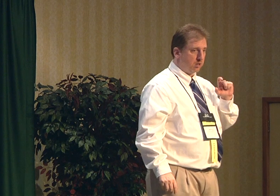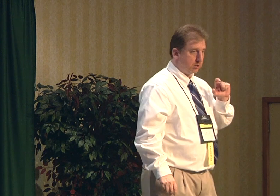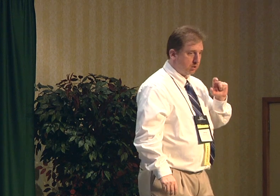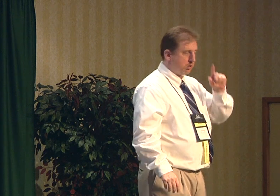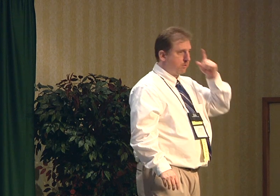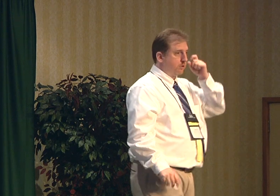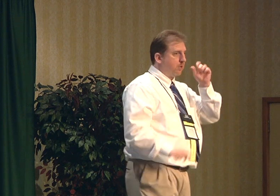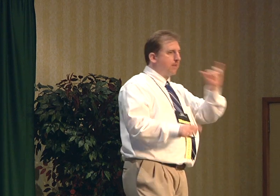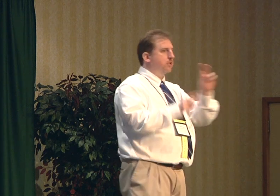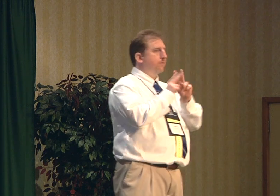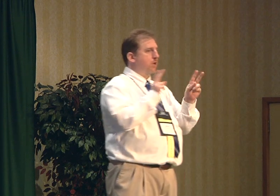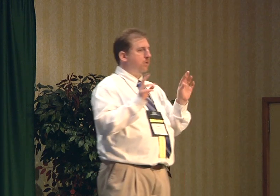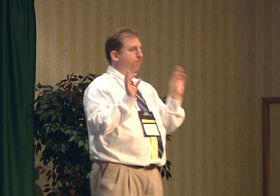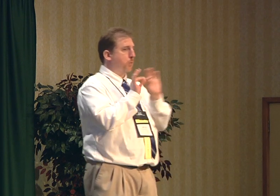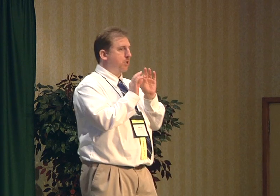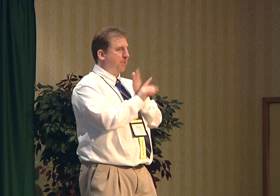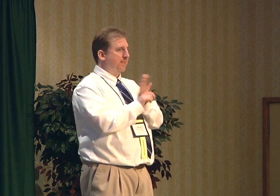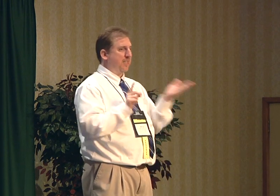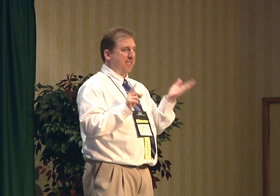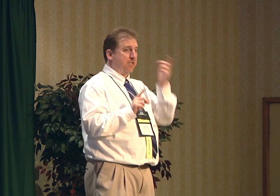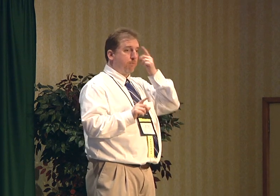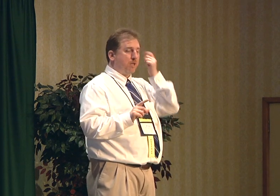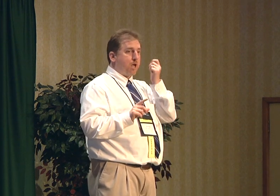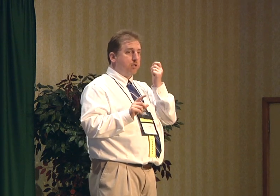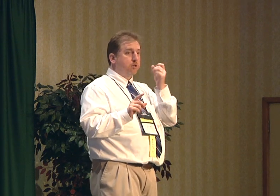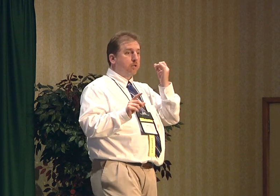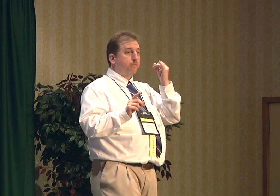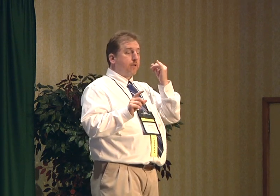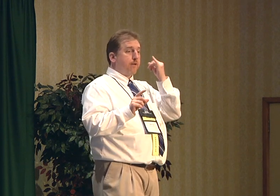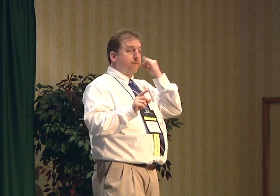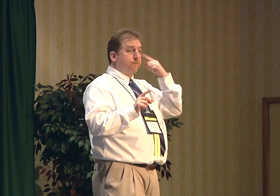credible we appear. That's a very important thing.